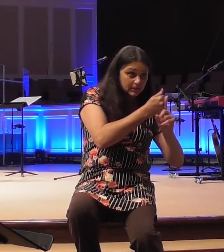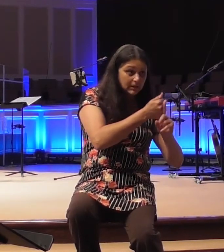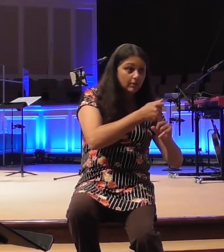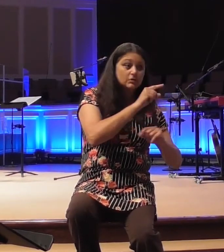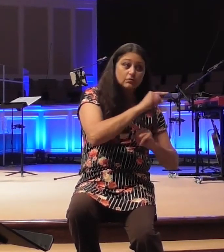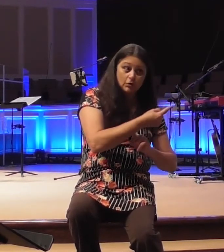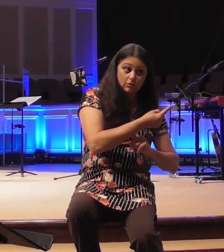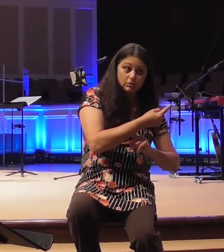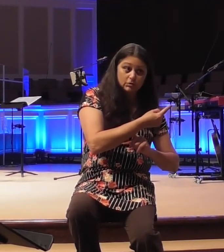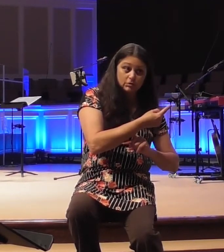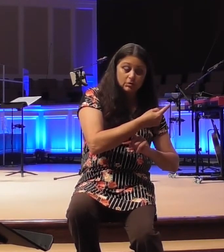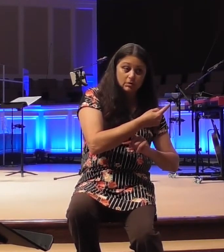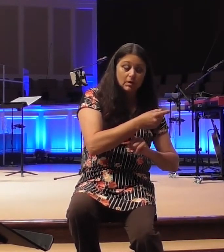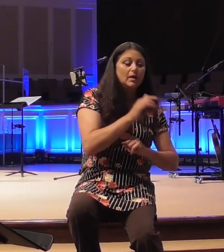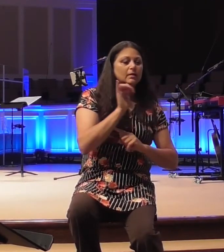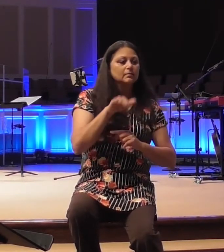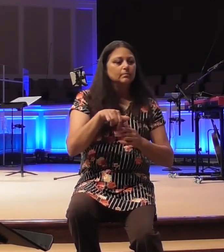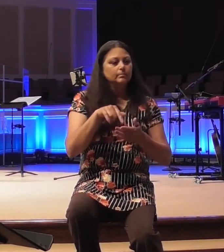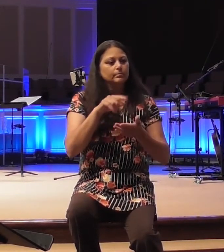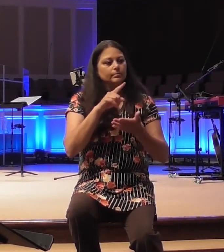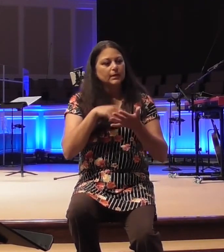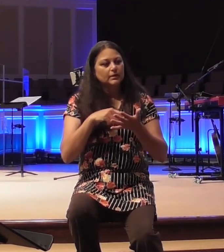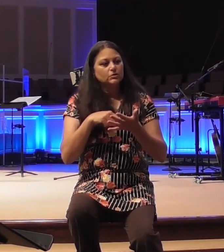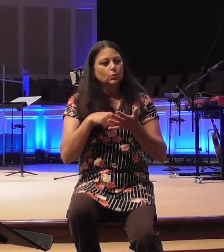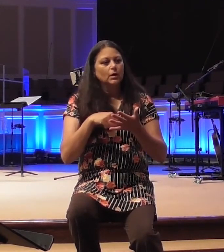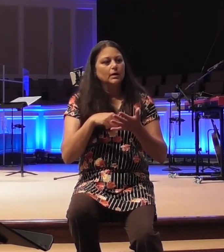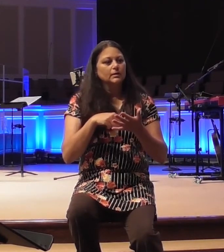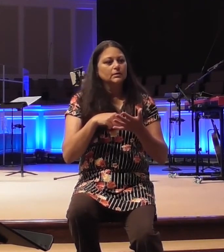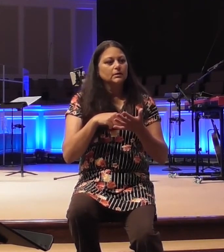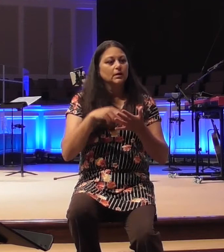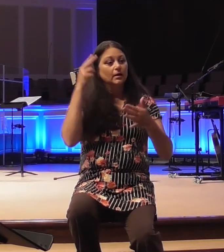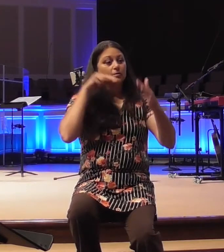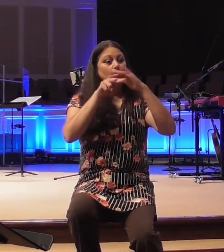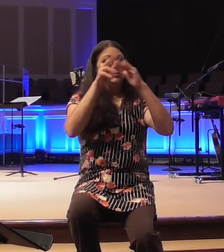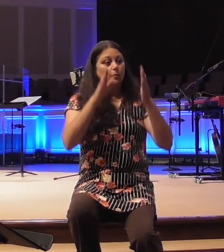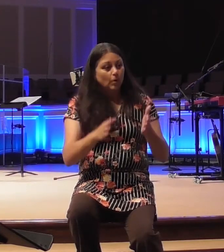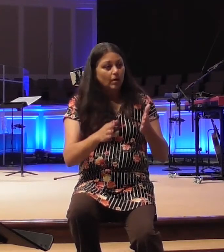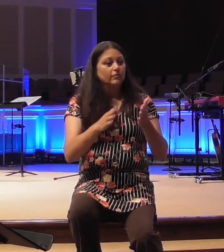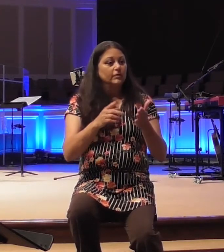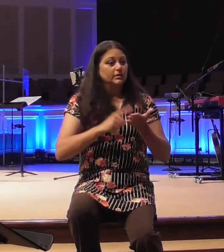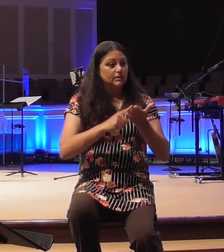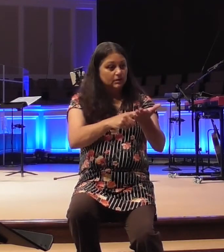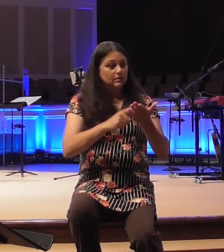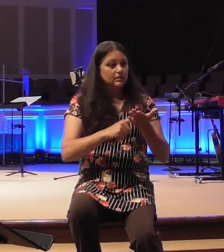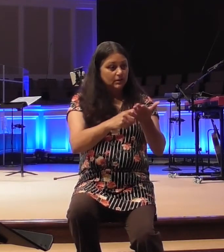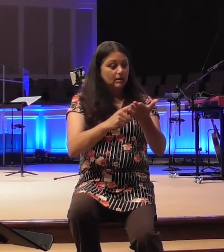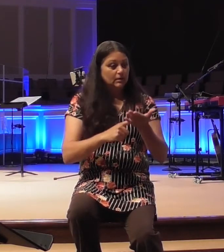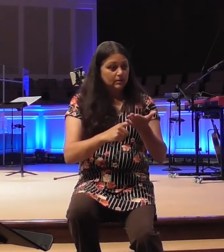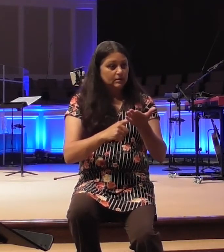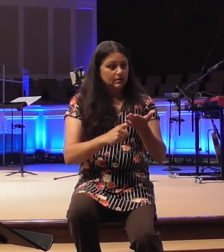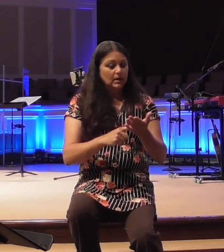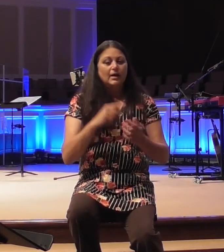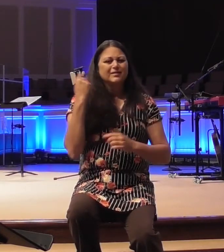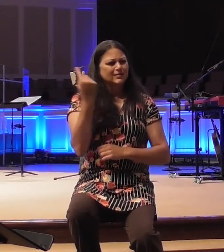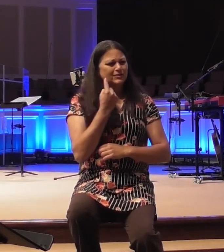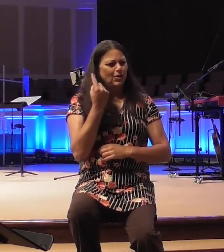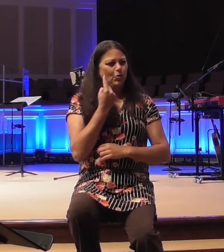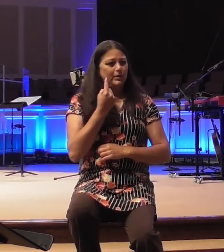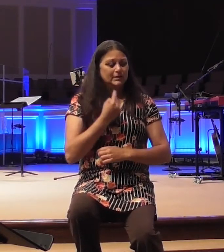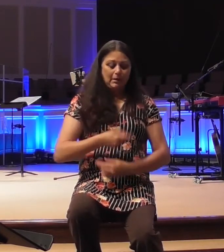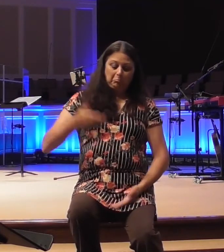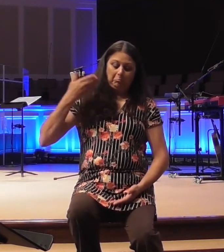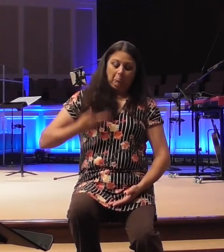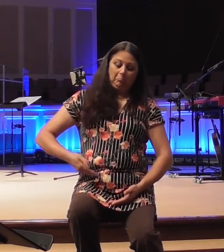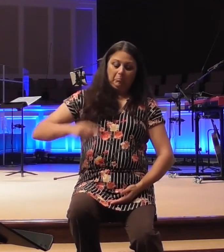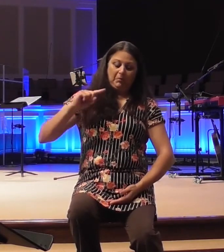addresses. That's what Nehemiah addresses. Is there's always a me first mentality. I'll see